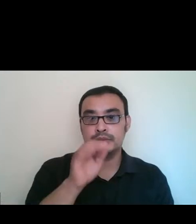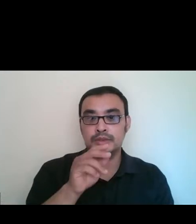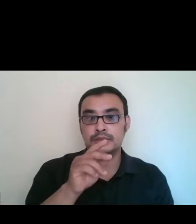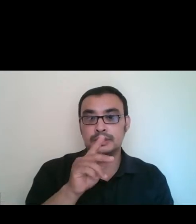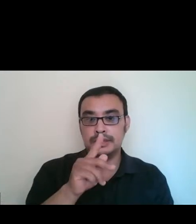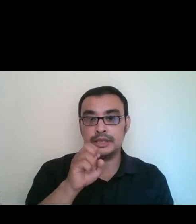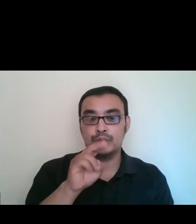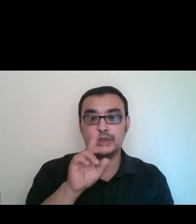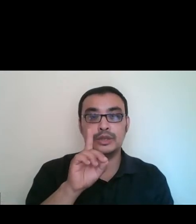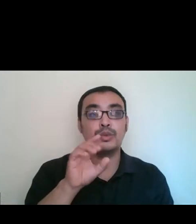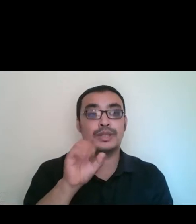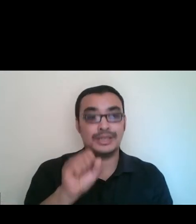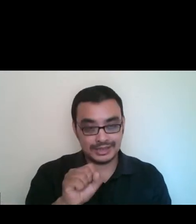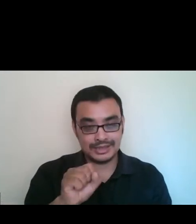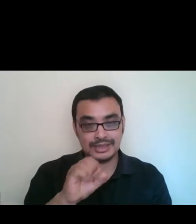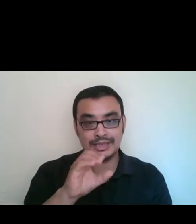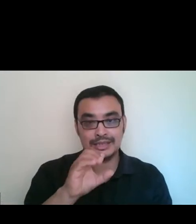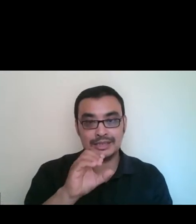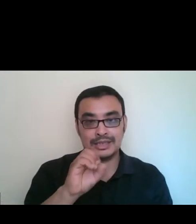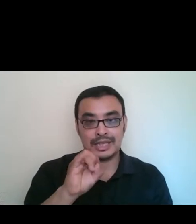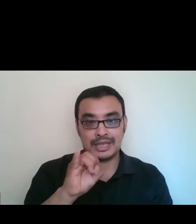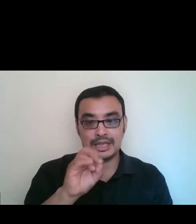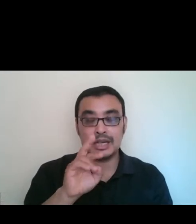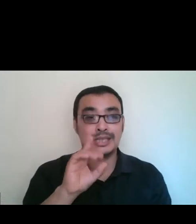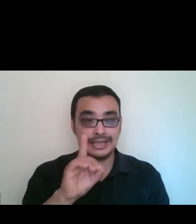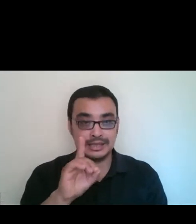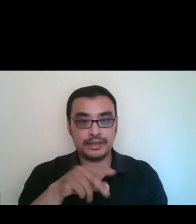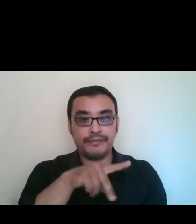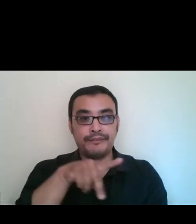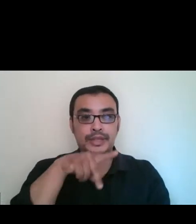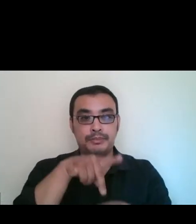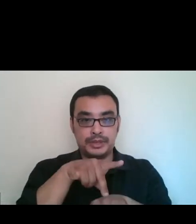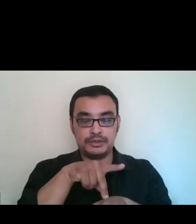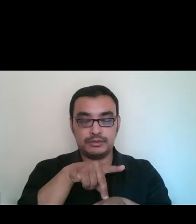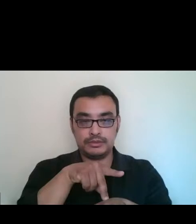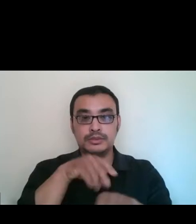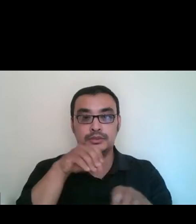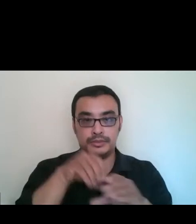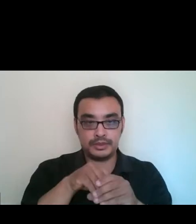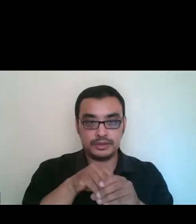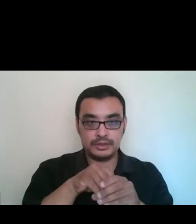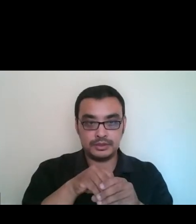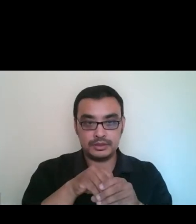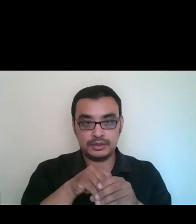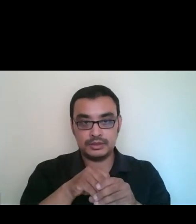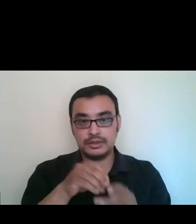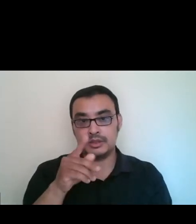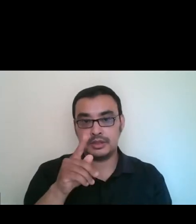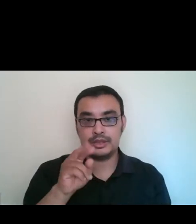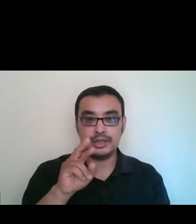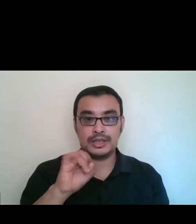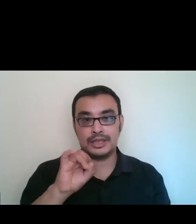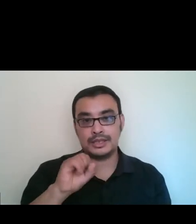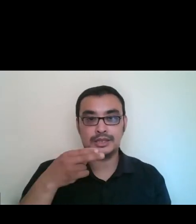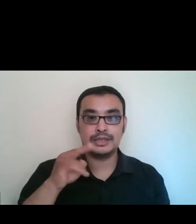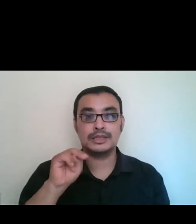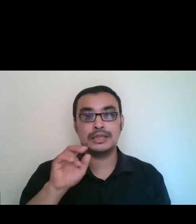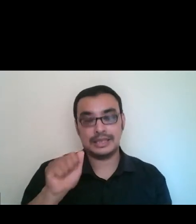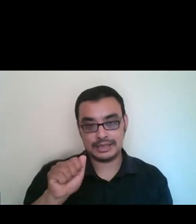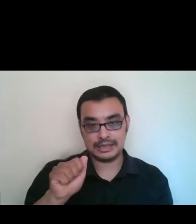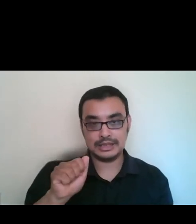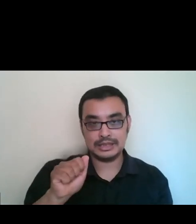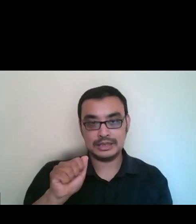at CARD based in the Philippines, and Krishna, who works as community facilitators at the